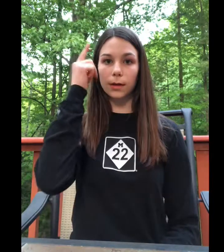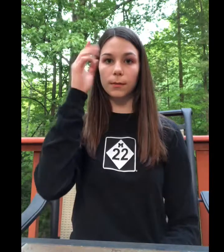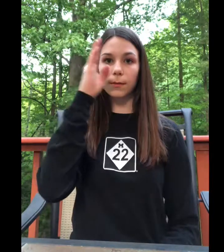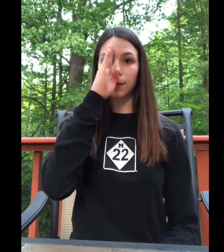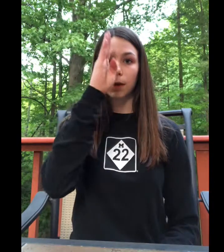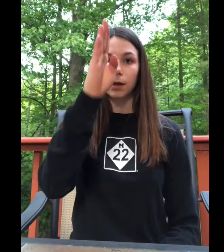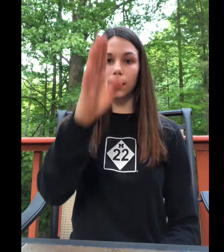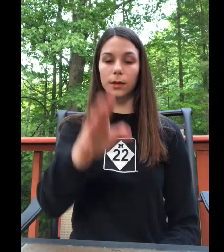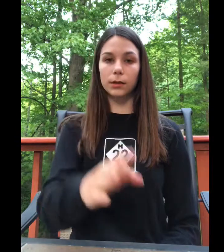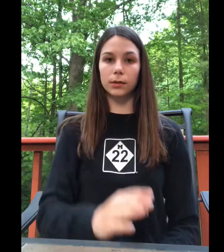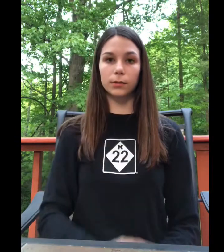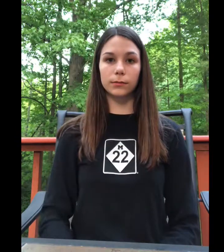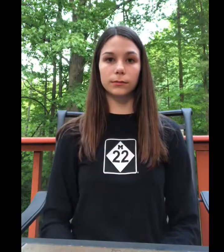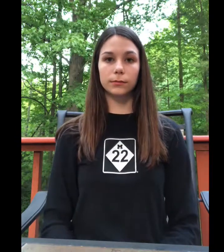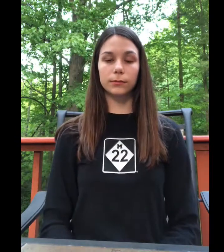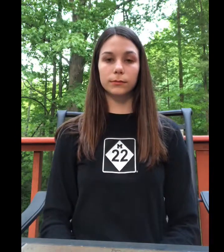Something's on my mind,